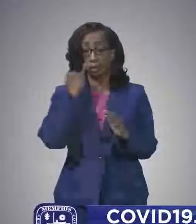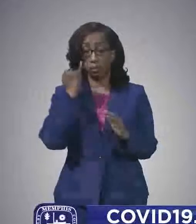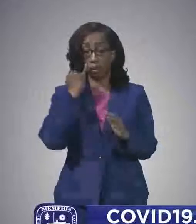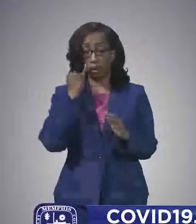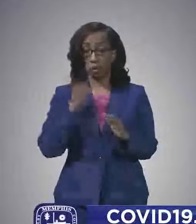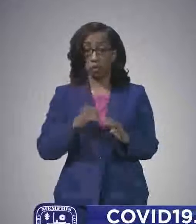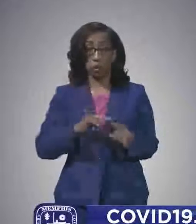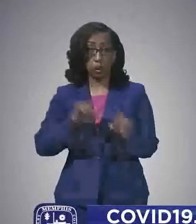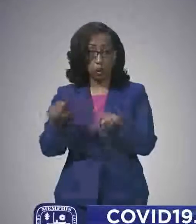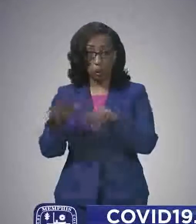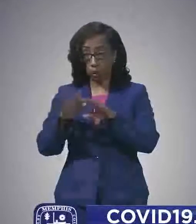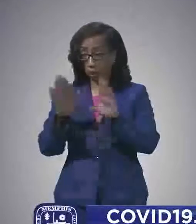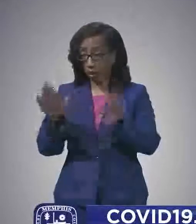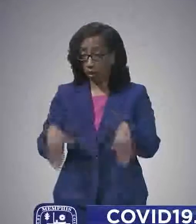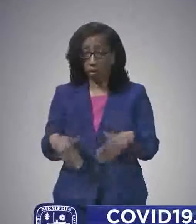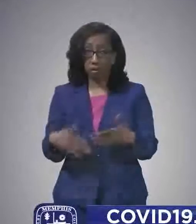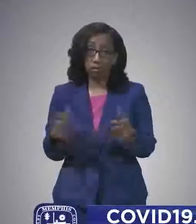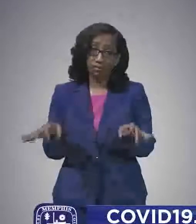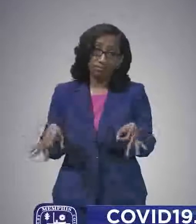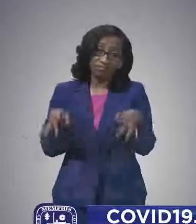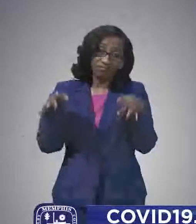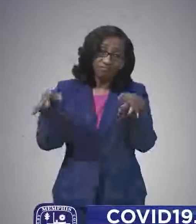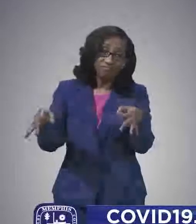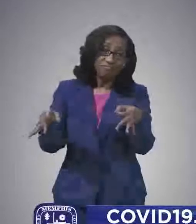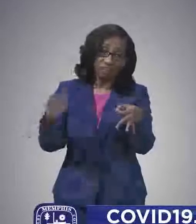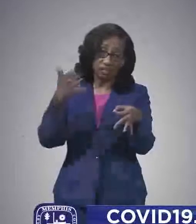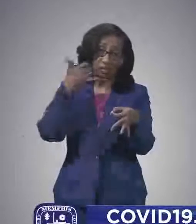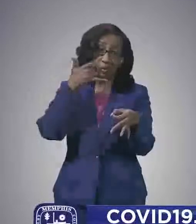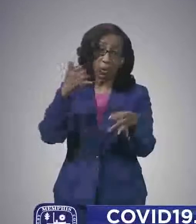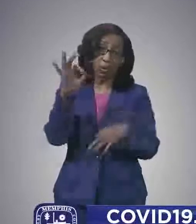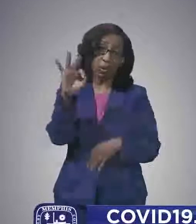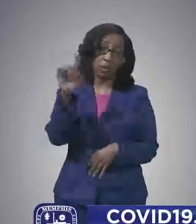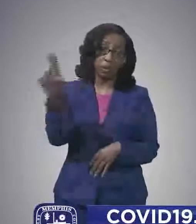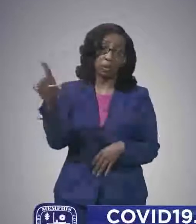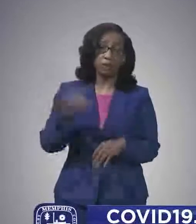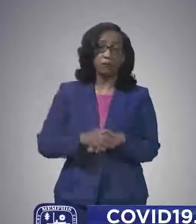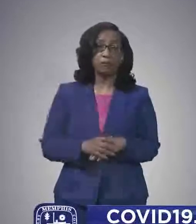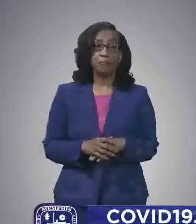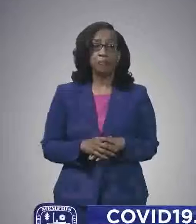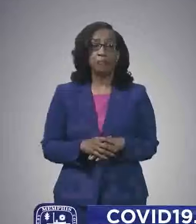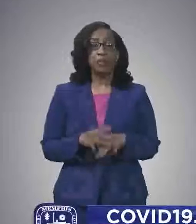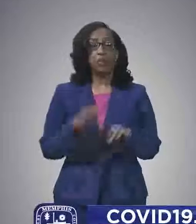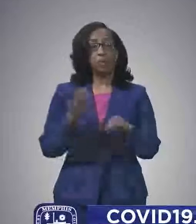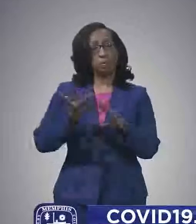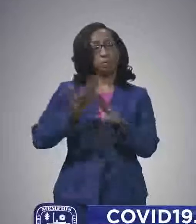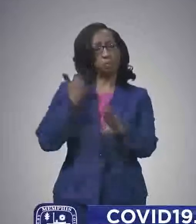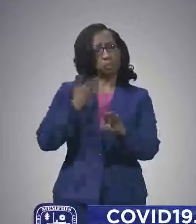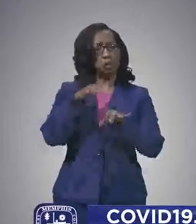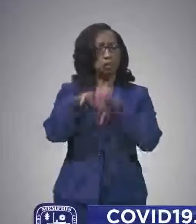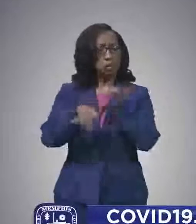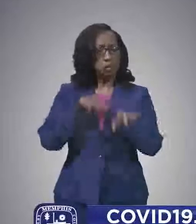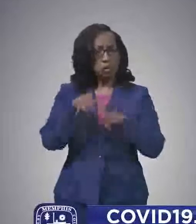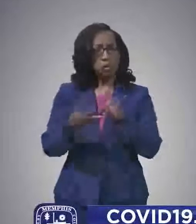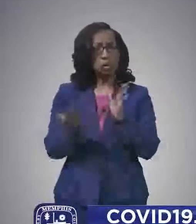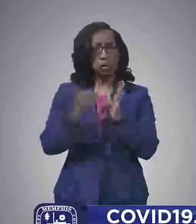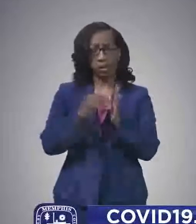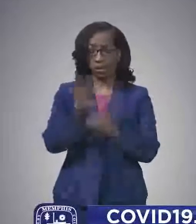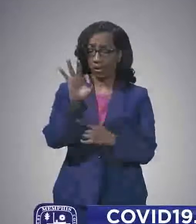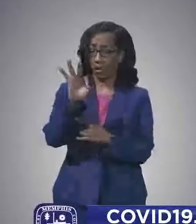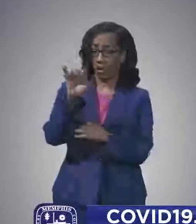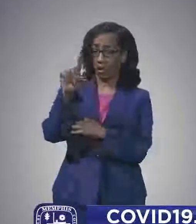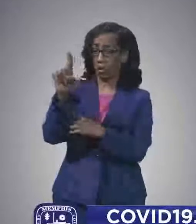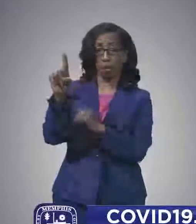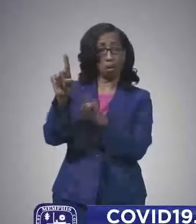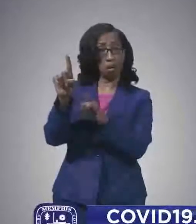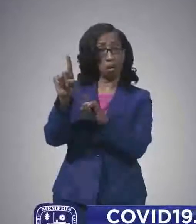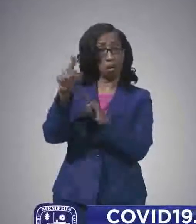to your home if you call for 911. And we've talked about it many times before. 911 is for